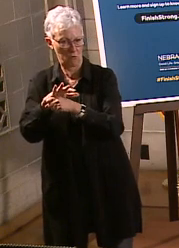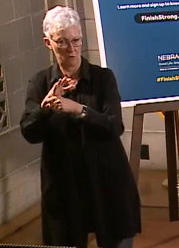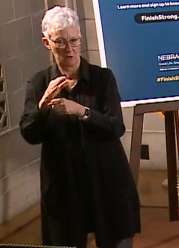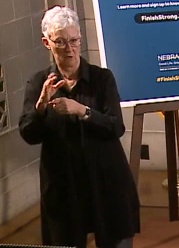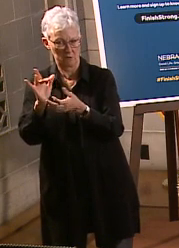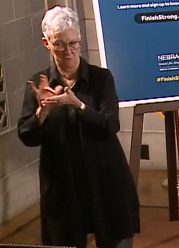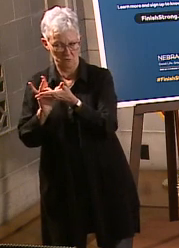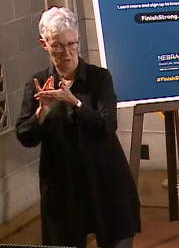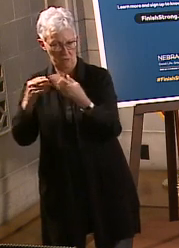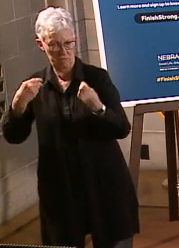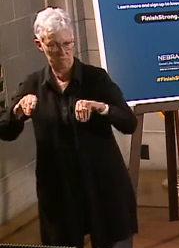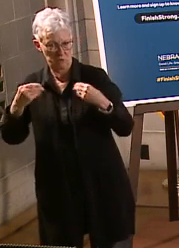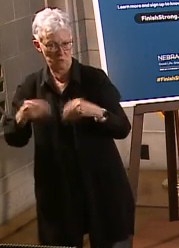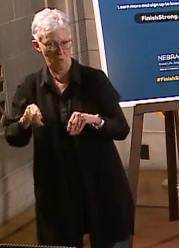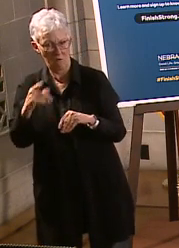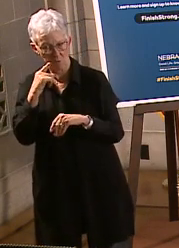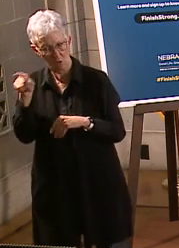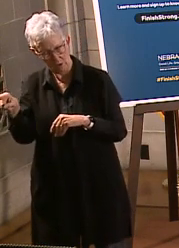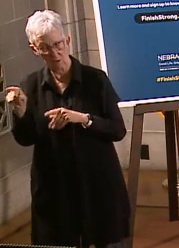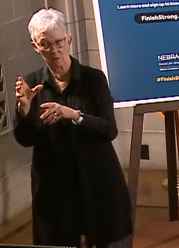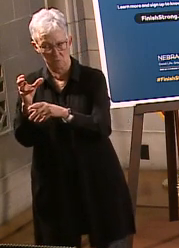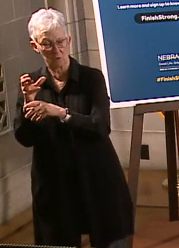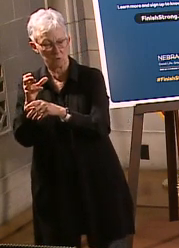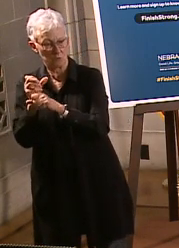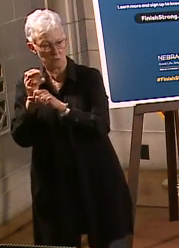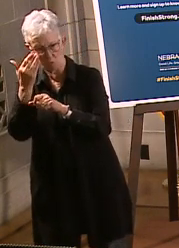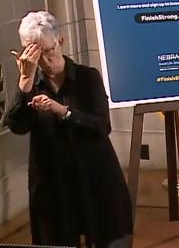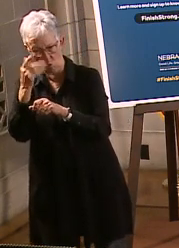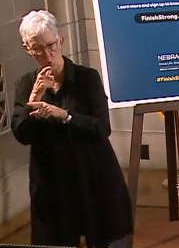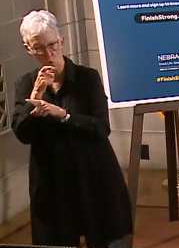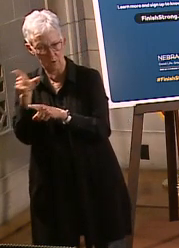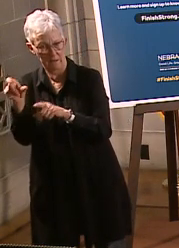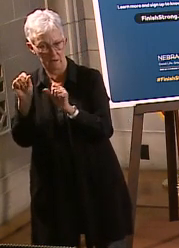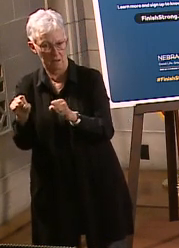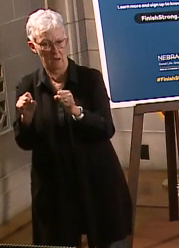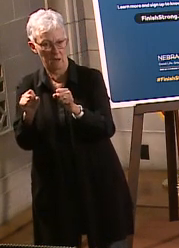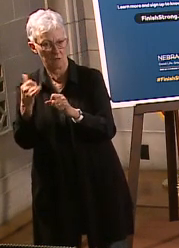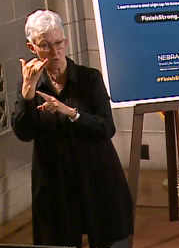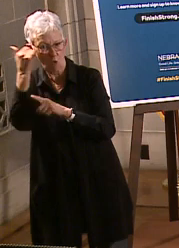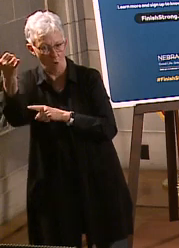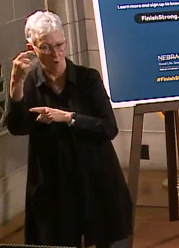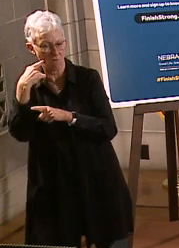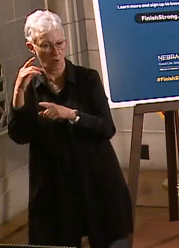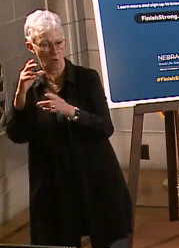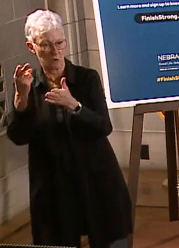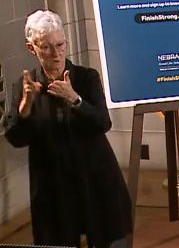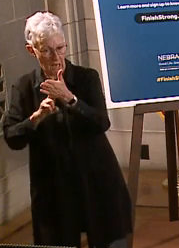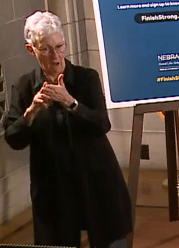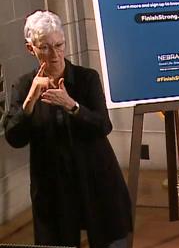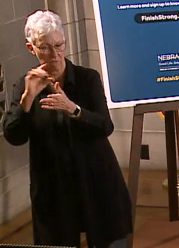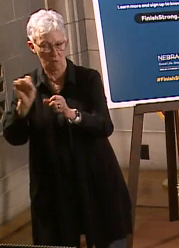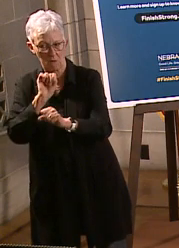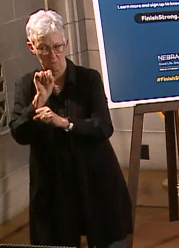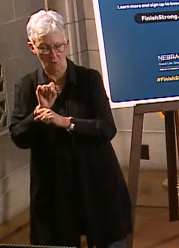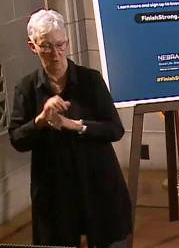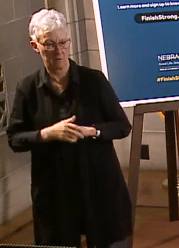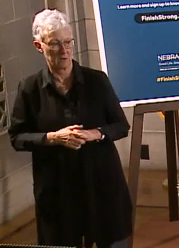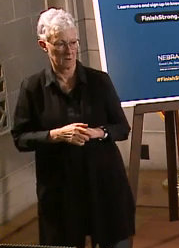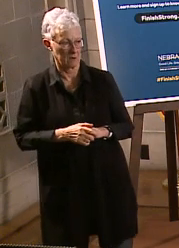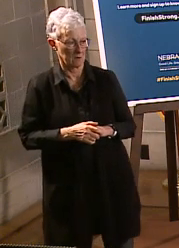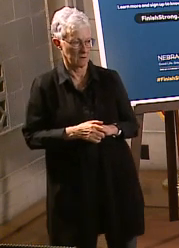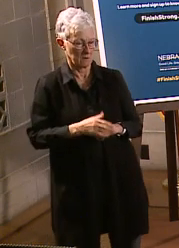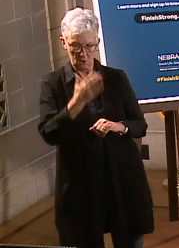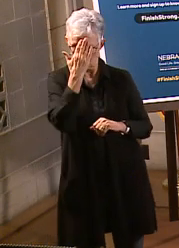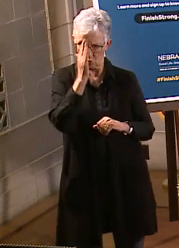you know, again, just getting the data back from them so that we can, again, know that we can provide a great customer service. And remember that some